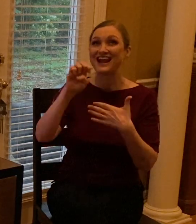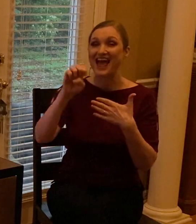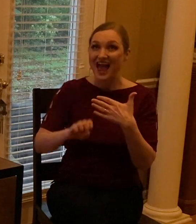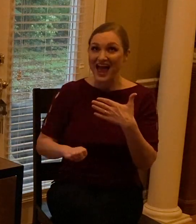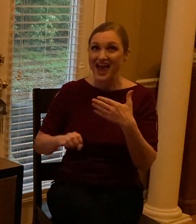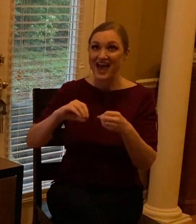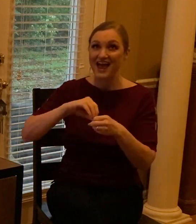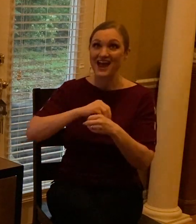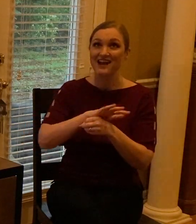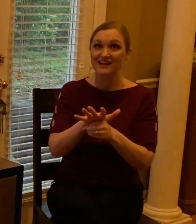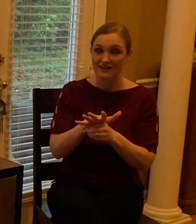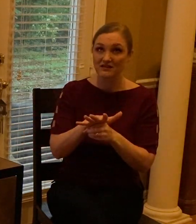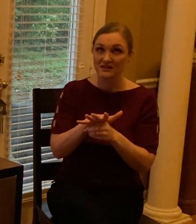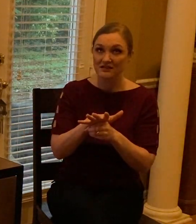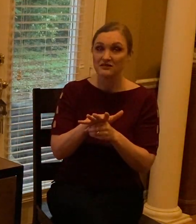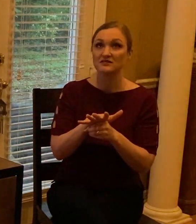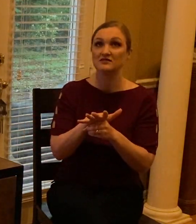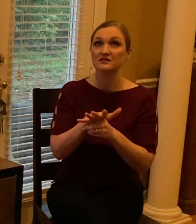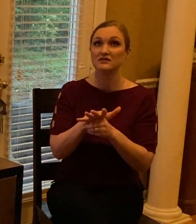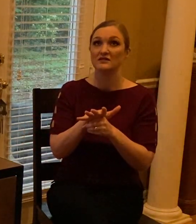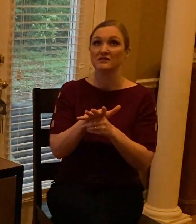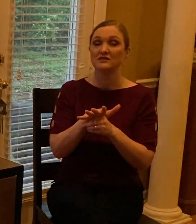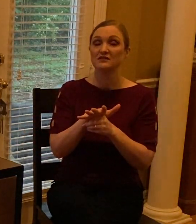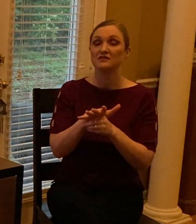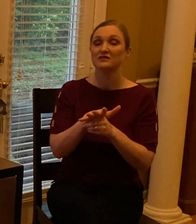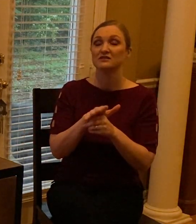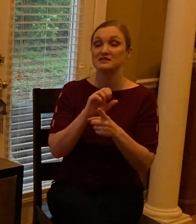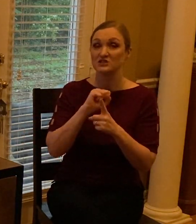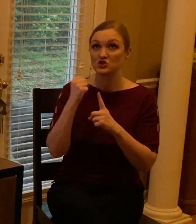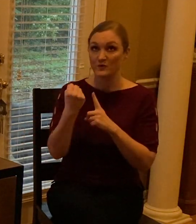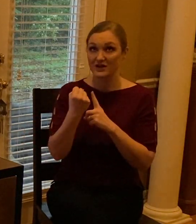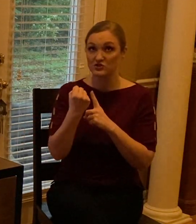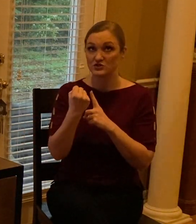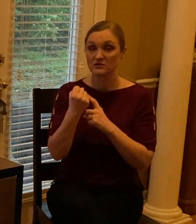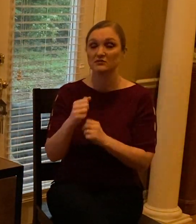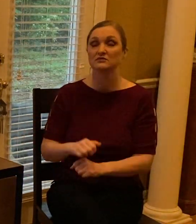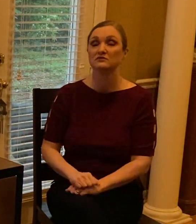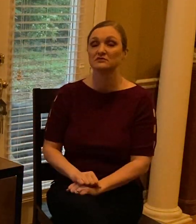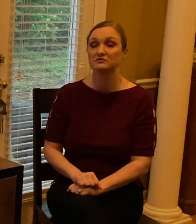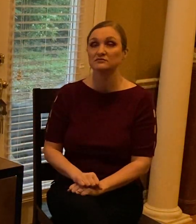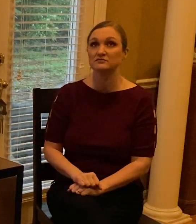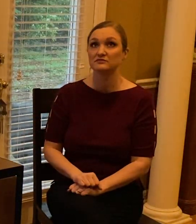this crisis, this virus situation that we're enduring.